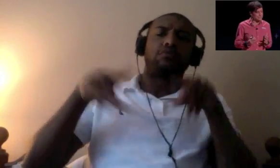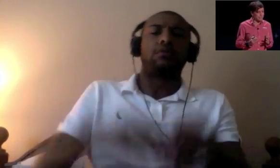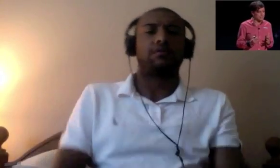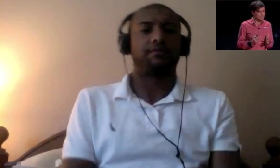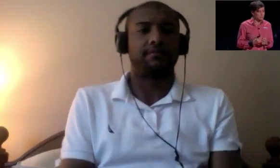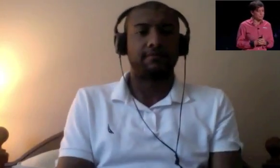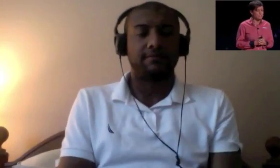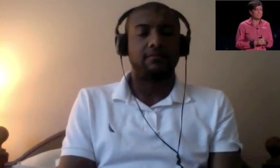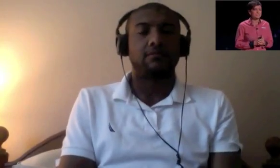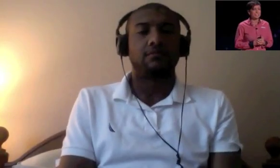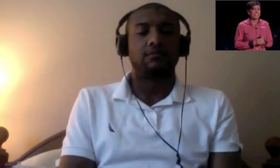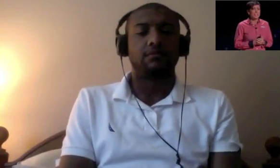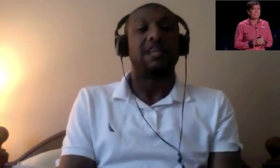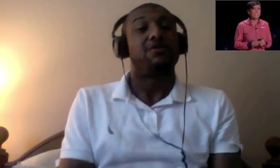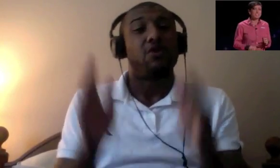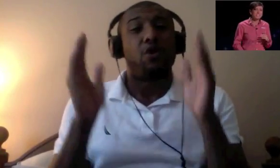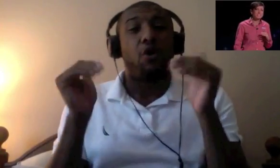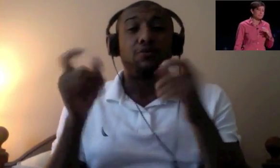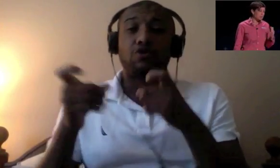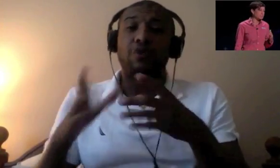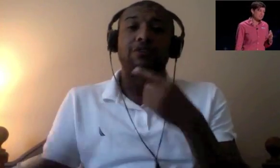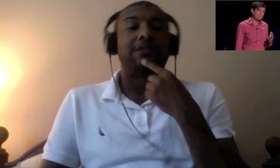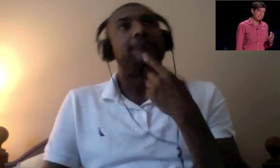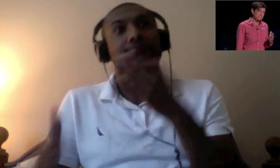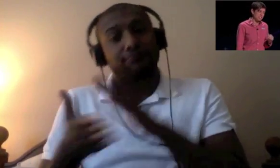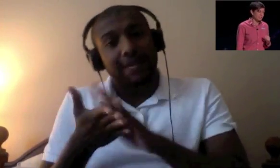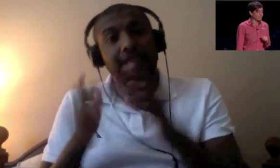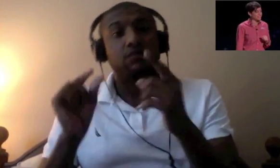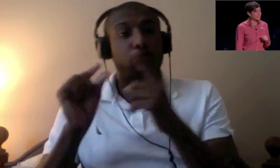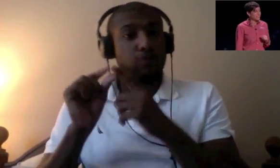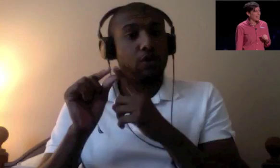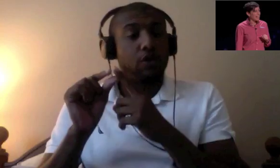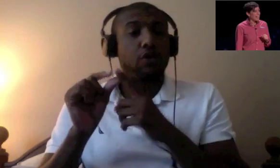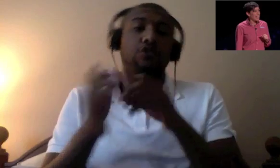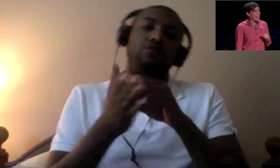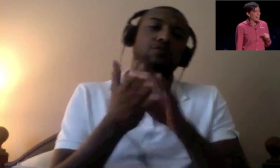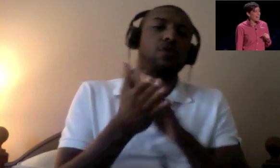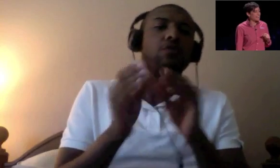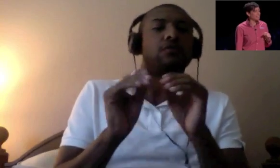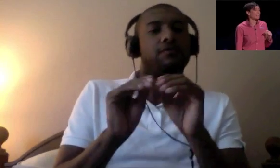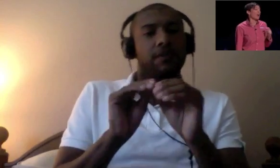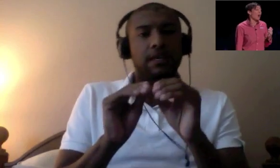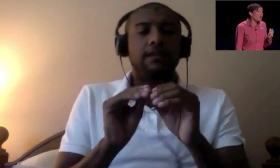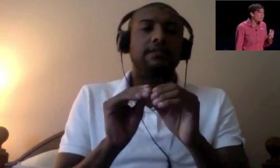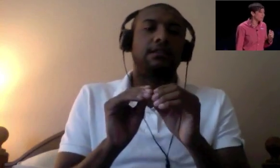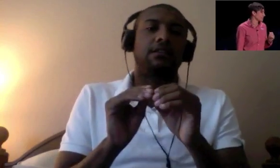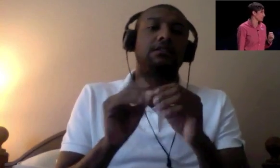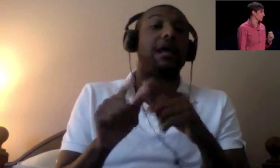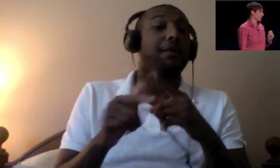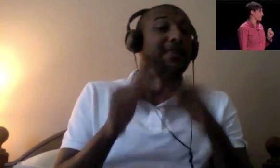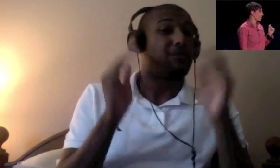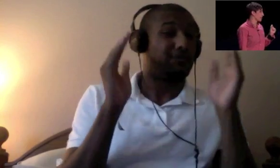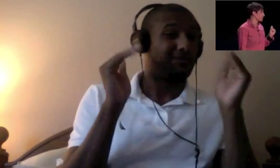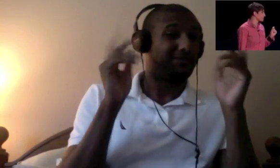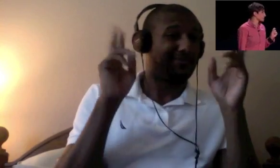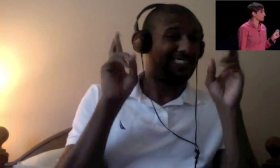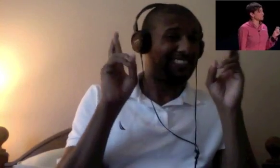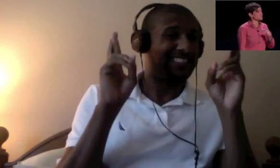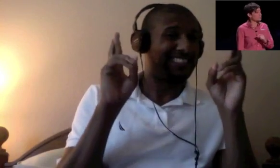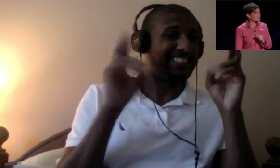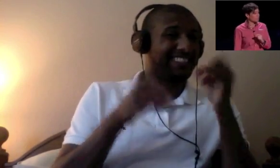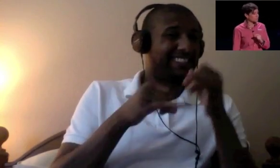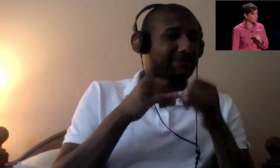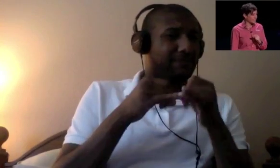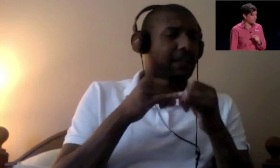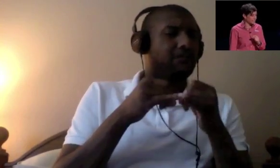you might get some nice words. Then you get some notes and fixes generally. And then, hopefully, you get a final